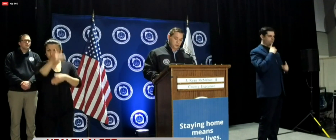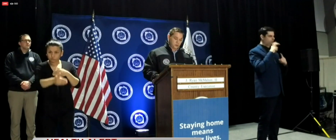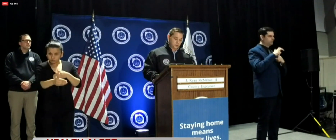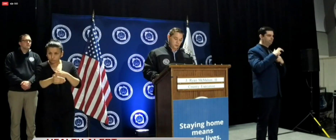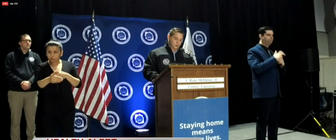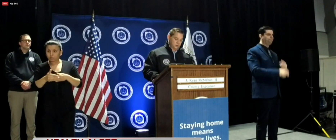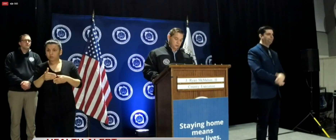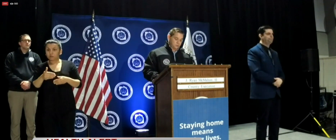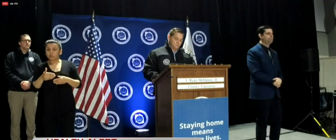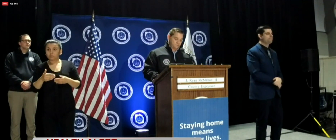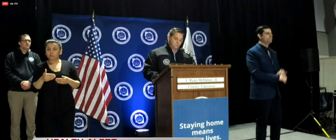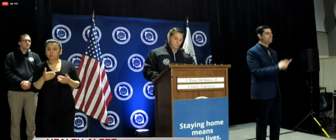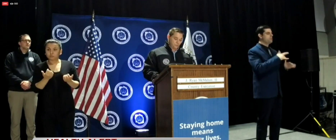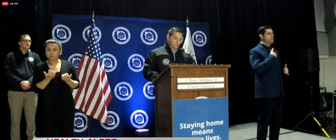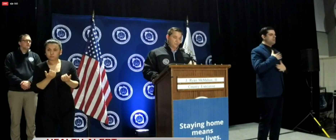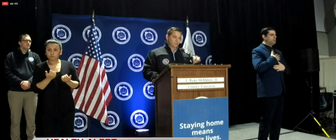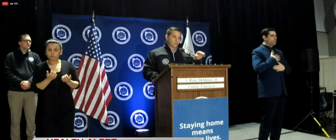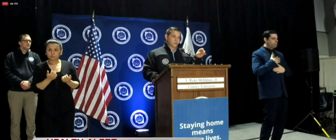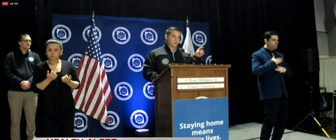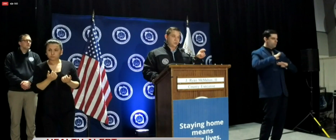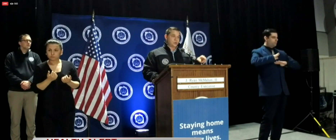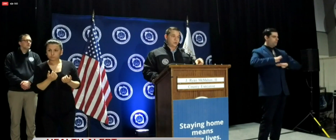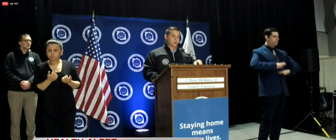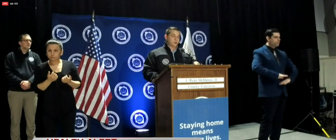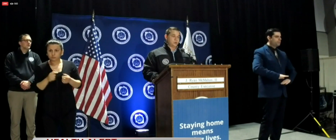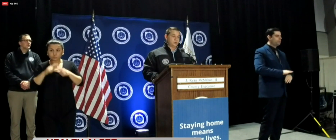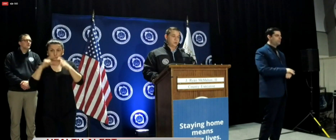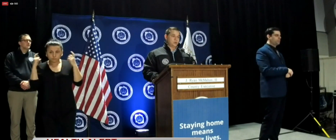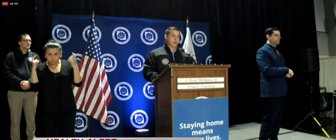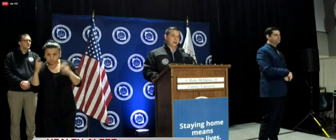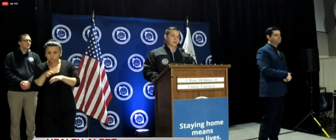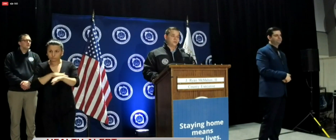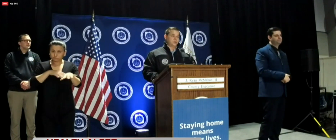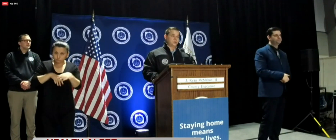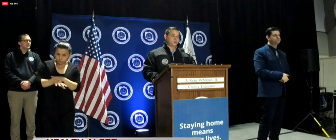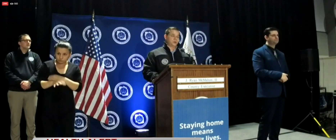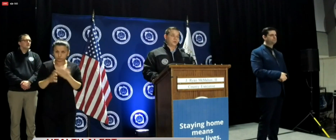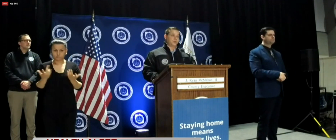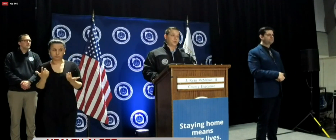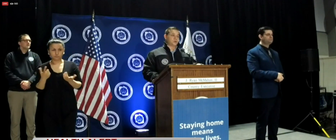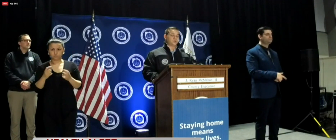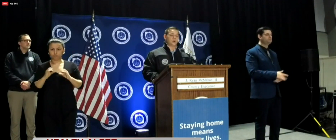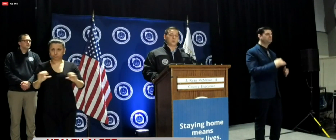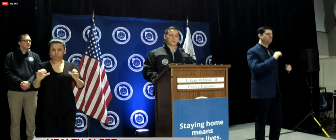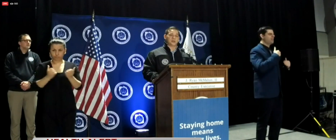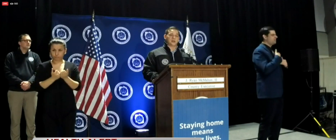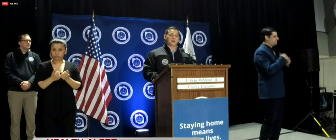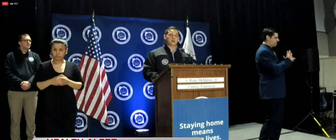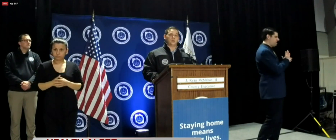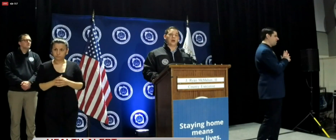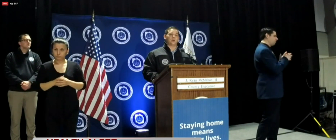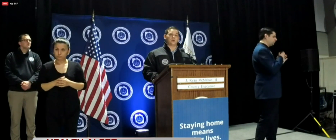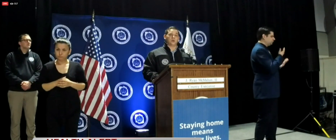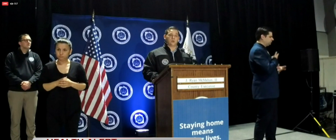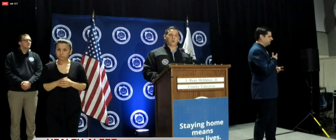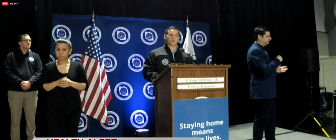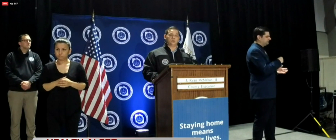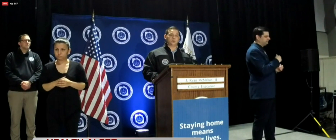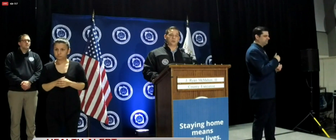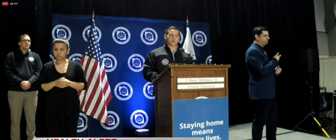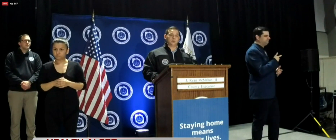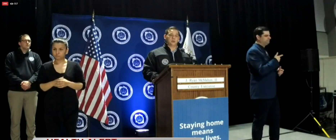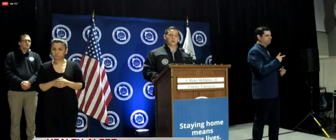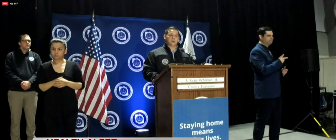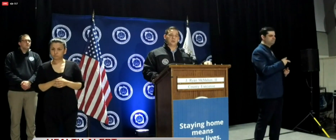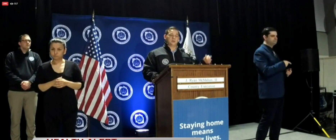So there's some, the negative news reinforces what we're saying, why we're doing what we're